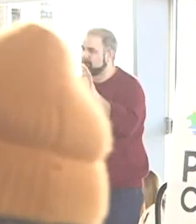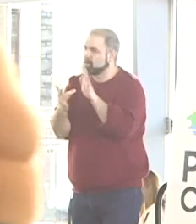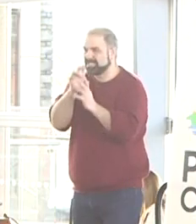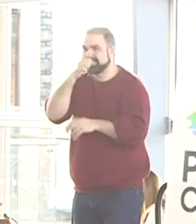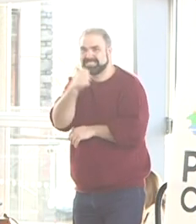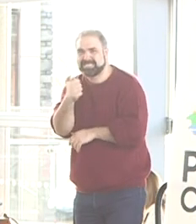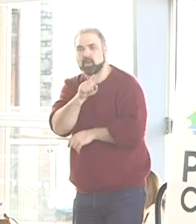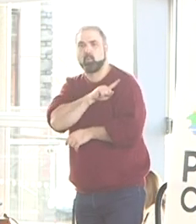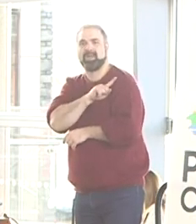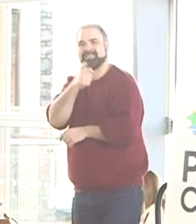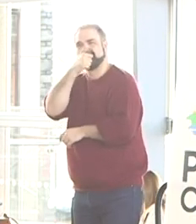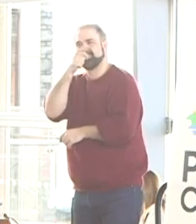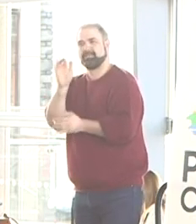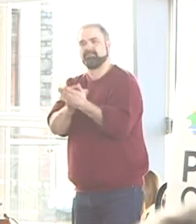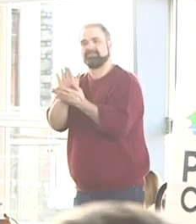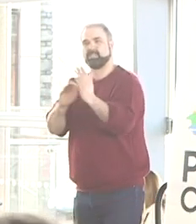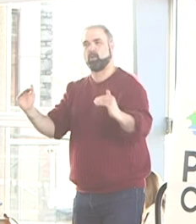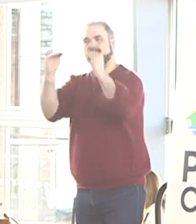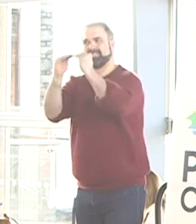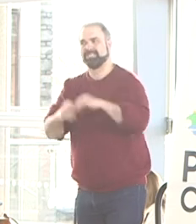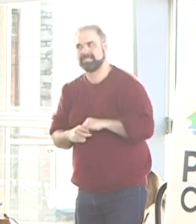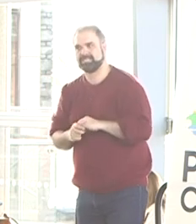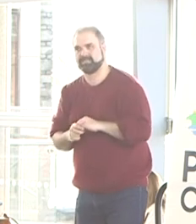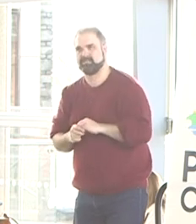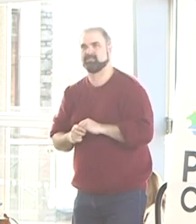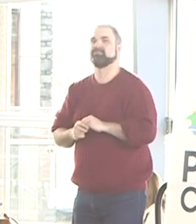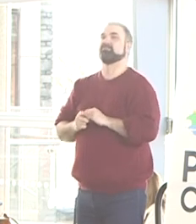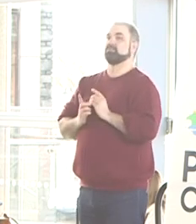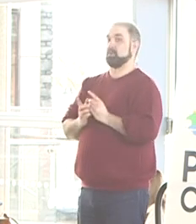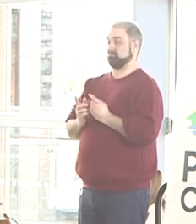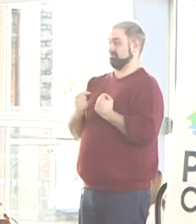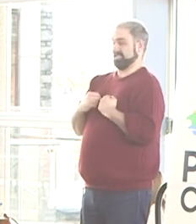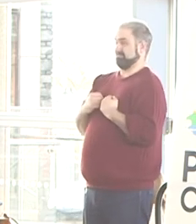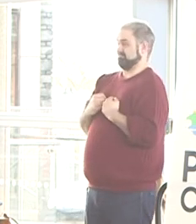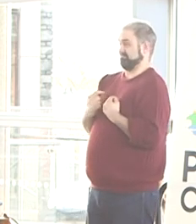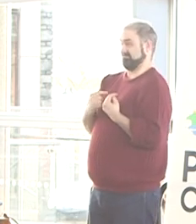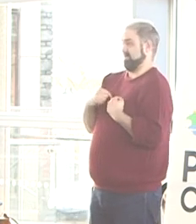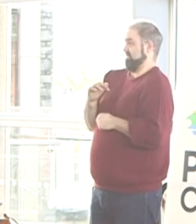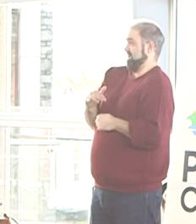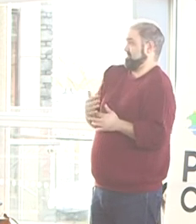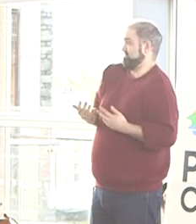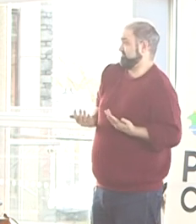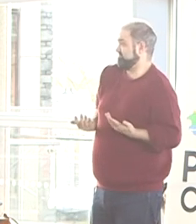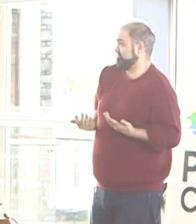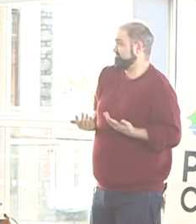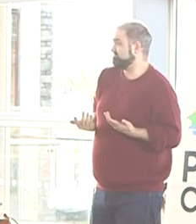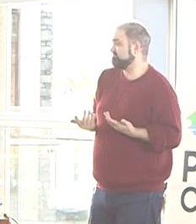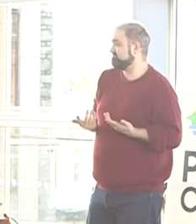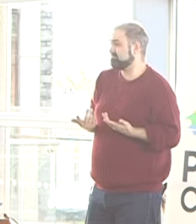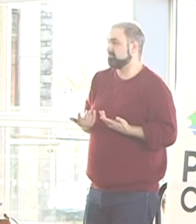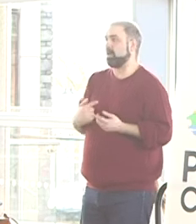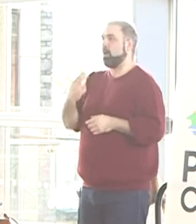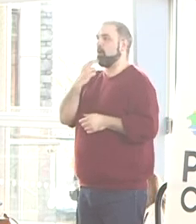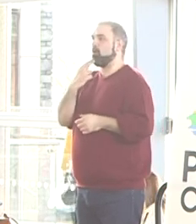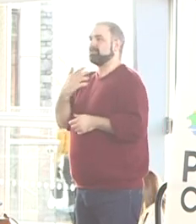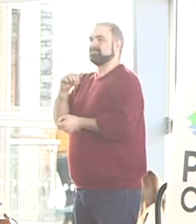because 16 was equality. And I was there. At the time, I had an uncle in prison in South